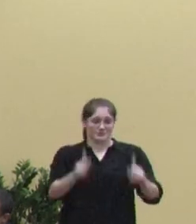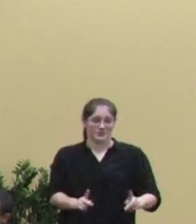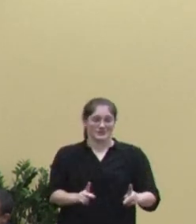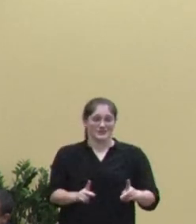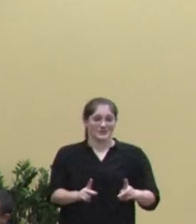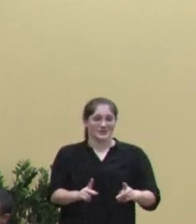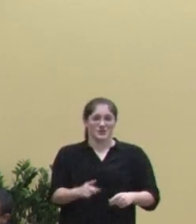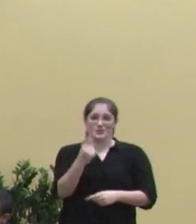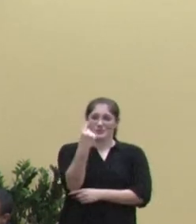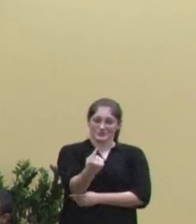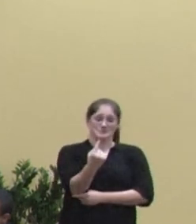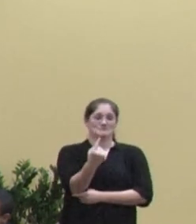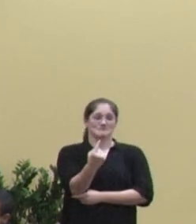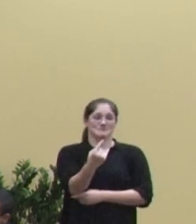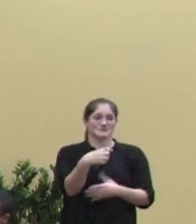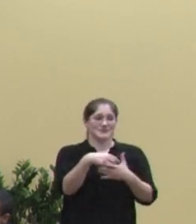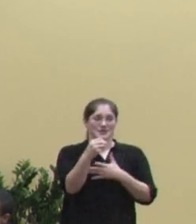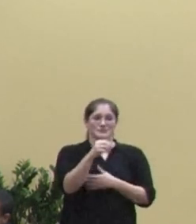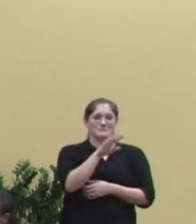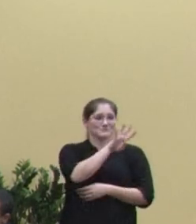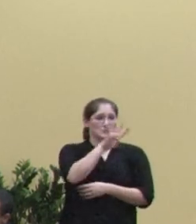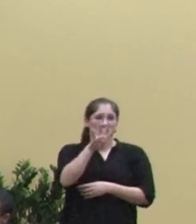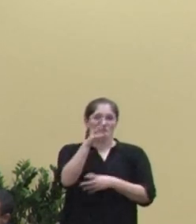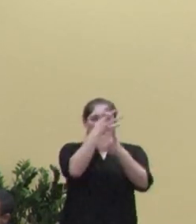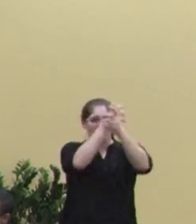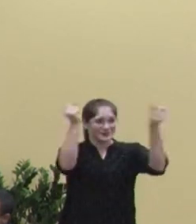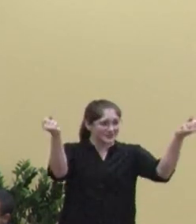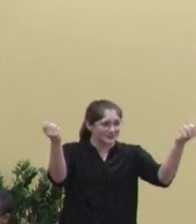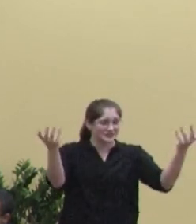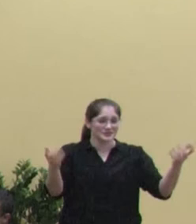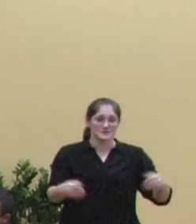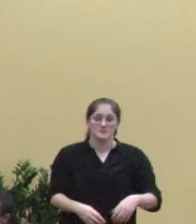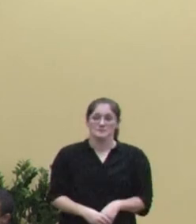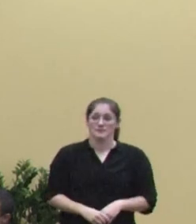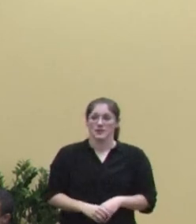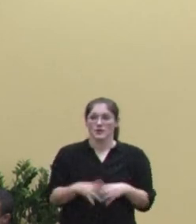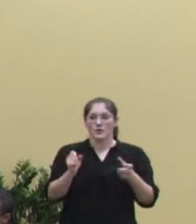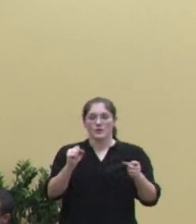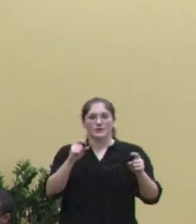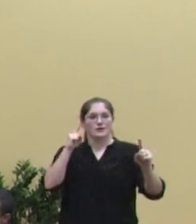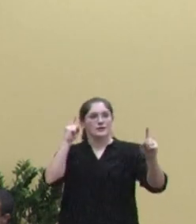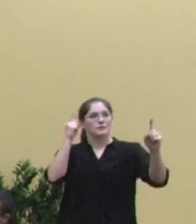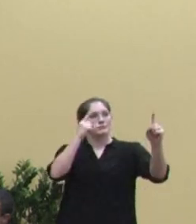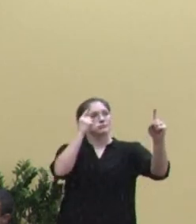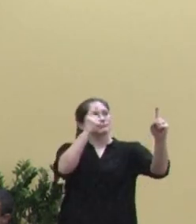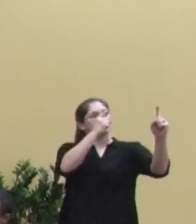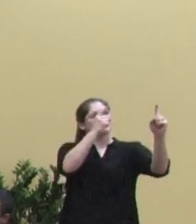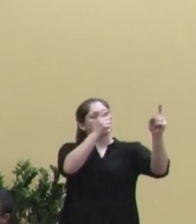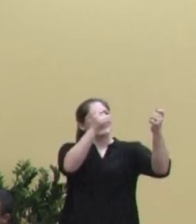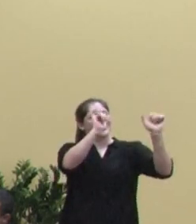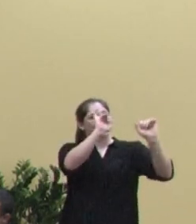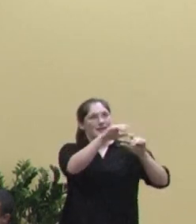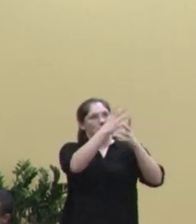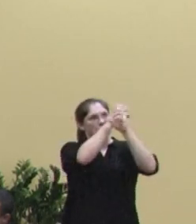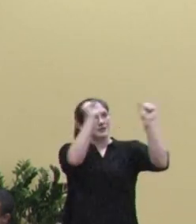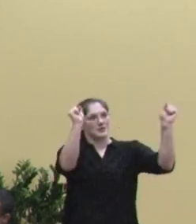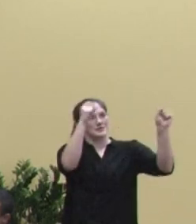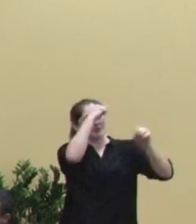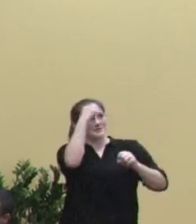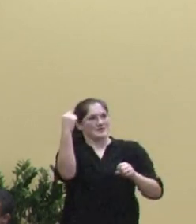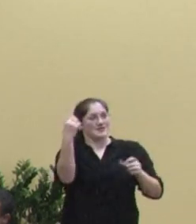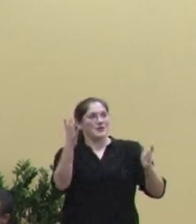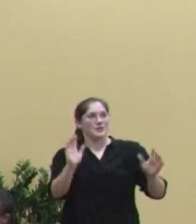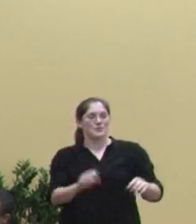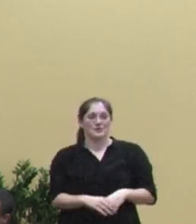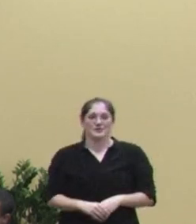not just one. So it's a little difficult for us to look and say, oh, we want to aspire to be that. And how many, I don't know many people who say, oh,